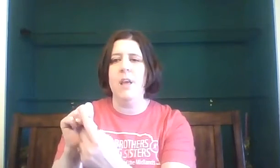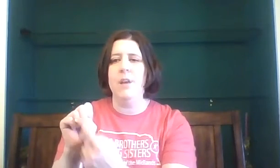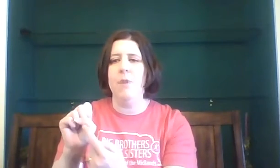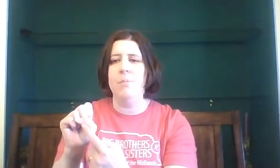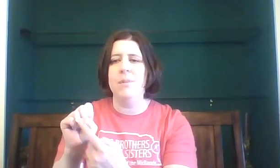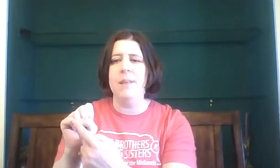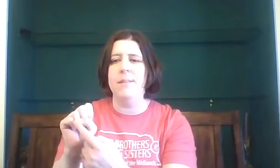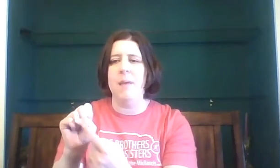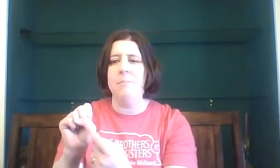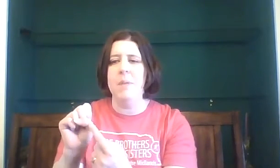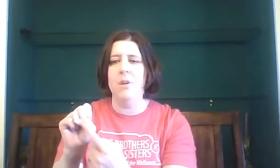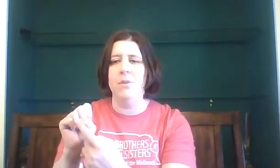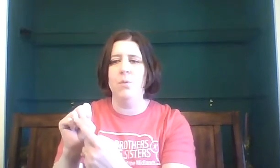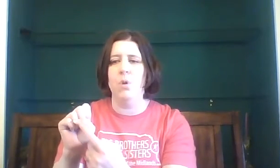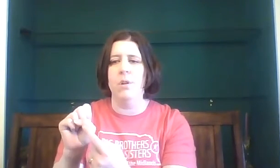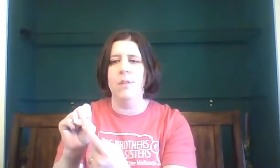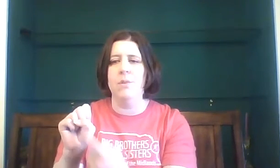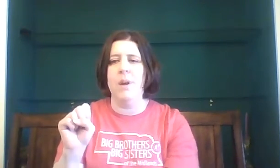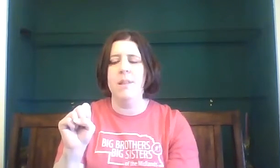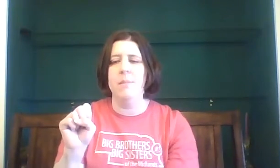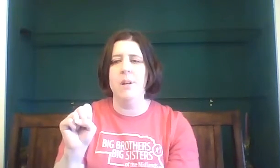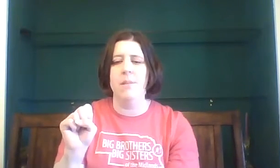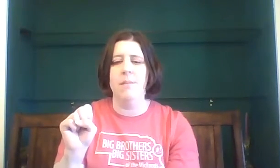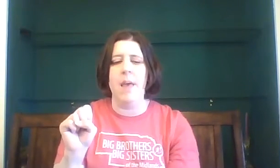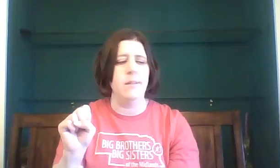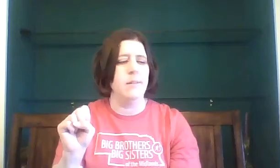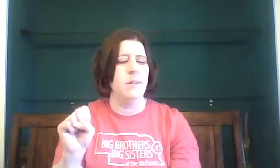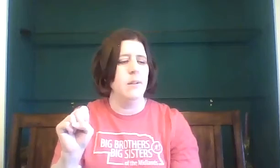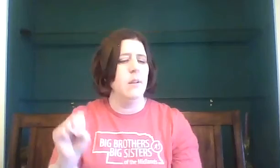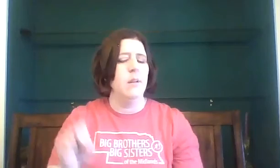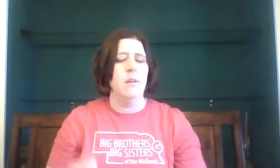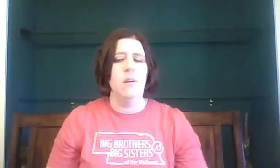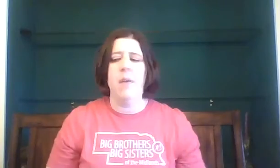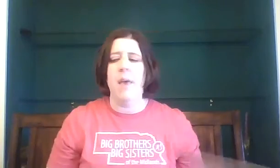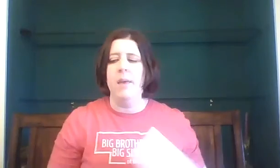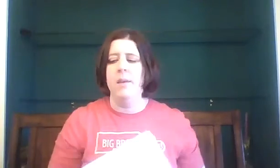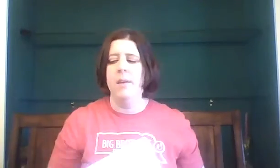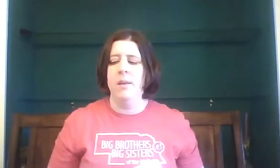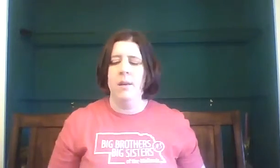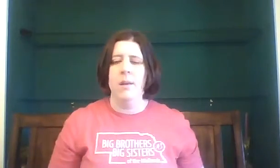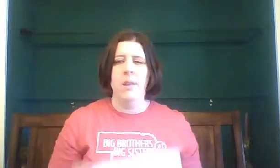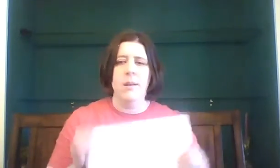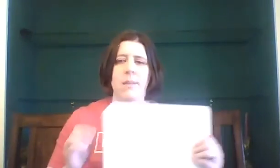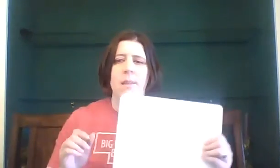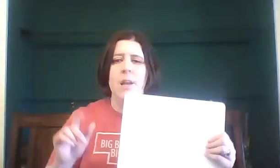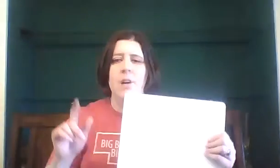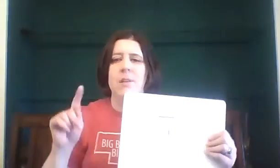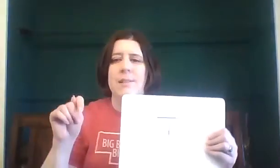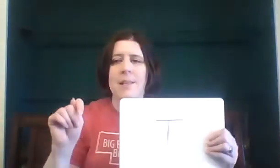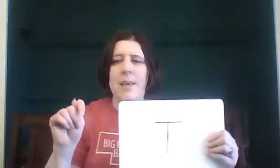of represents that middle swirl that's right in the middle of the S. Okay, now the letter